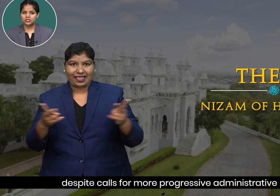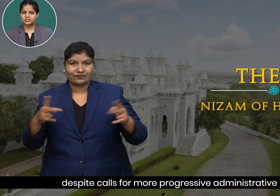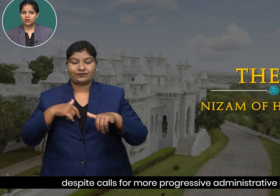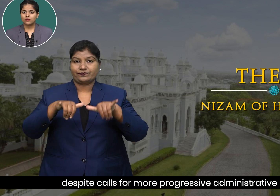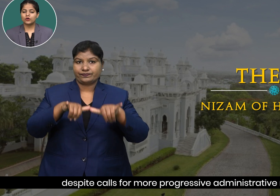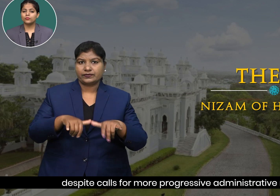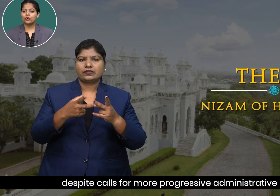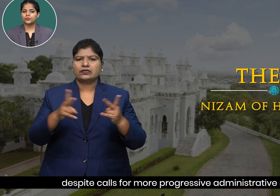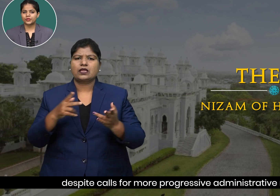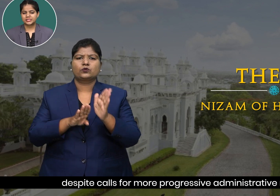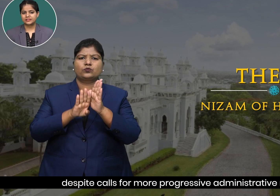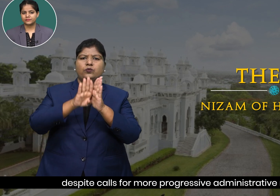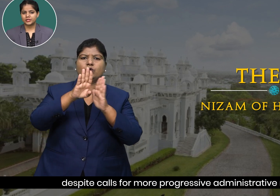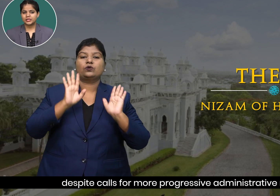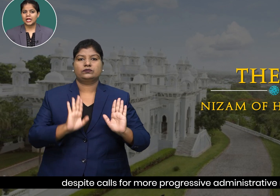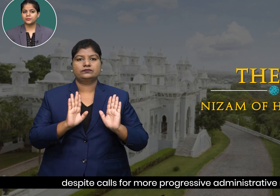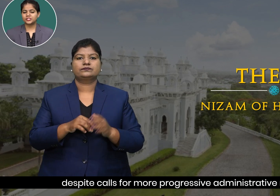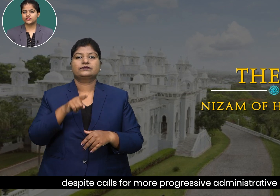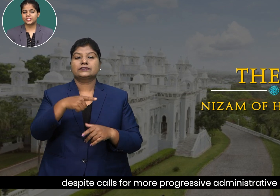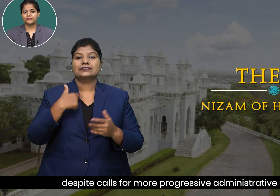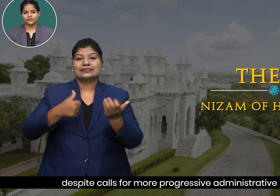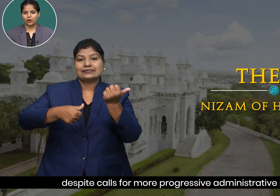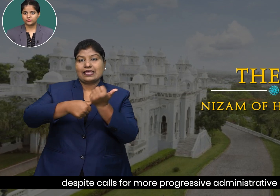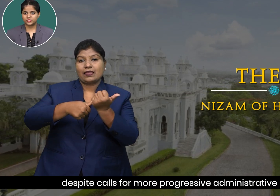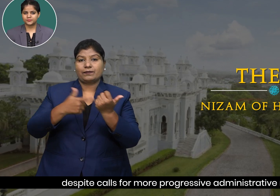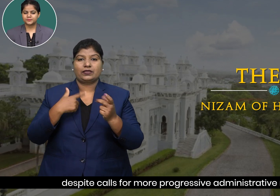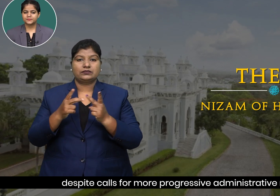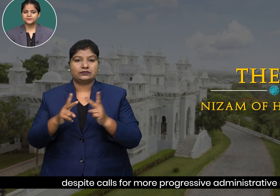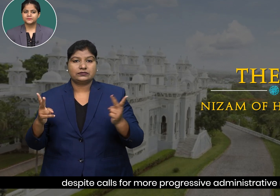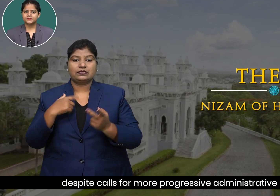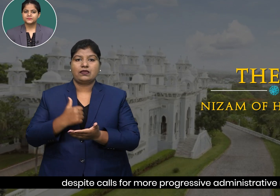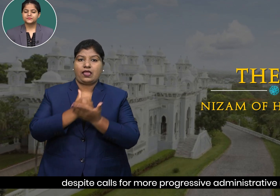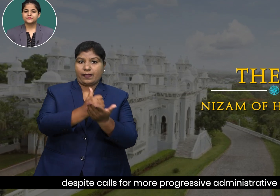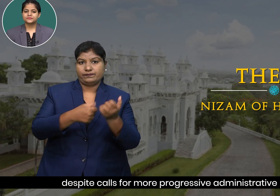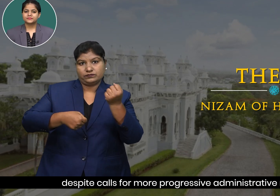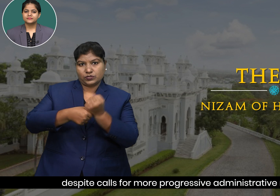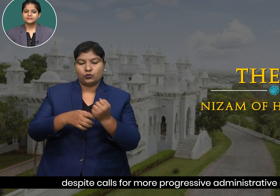despite calls for more progressive administrative reforms.